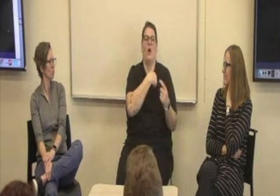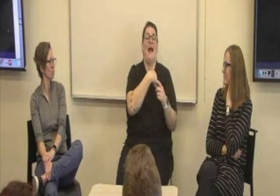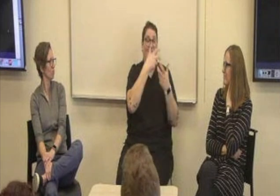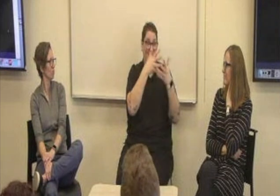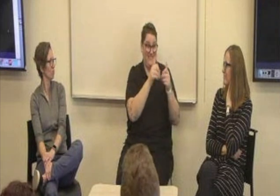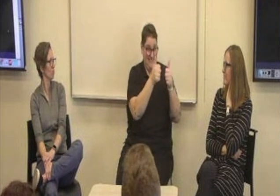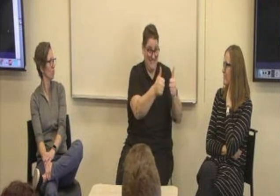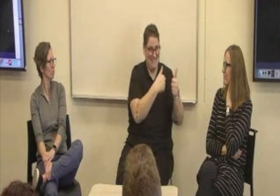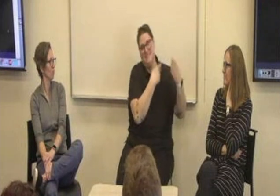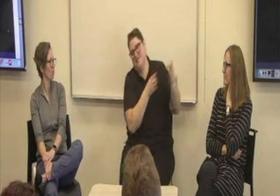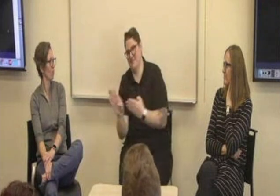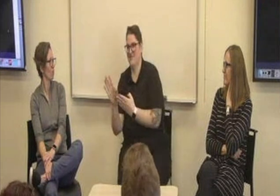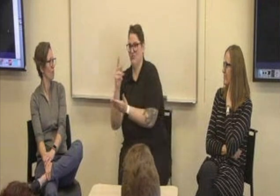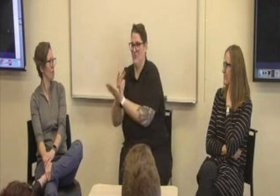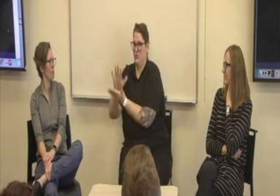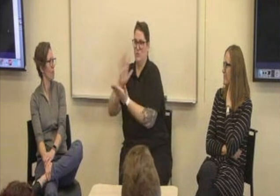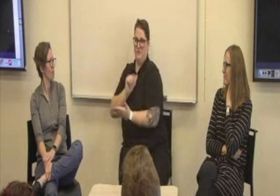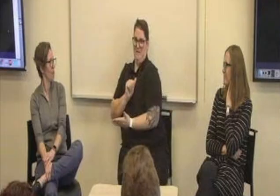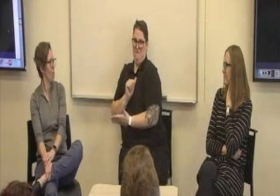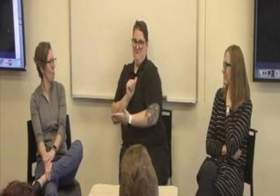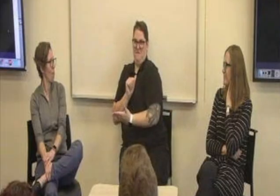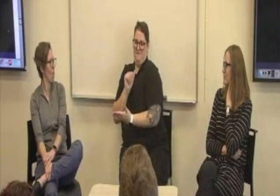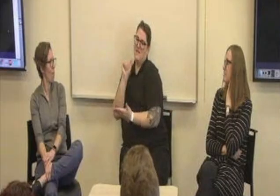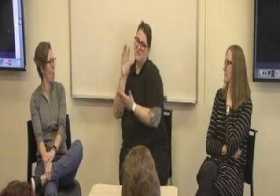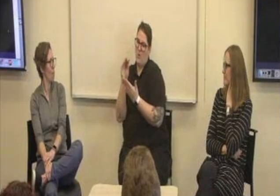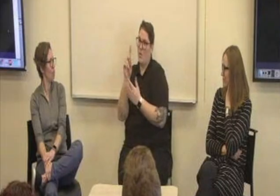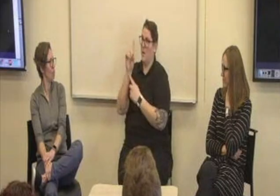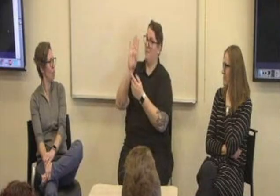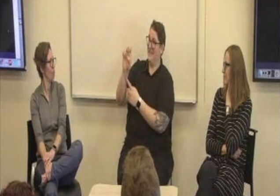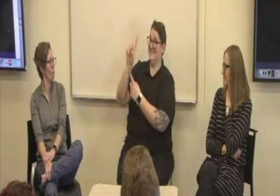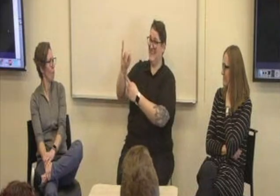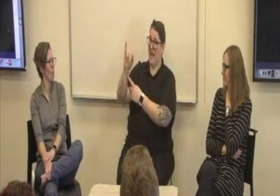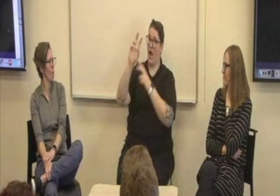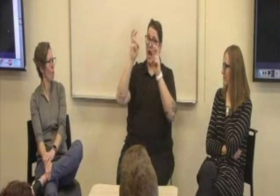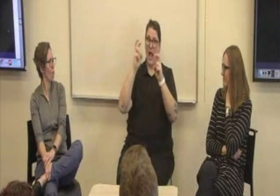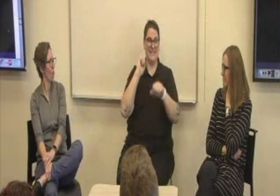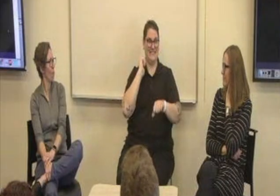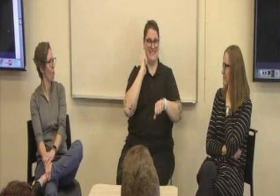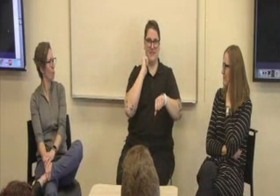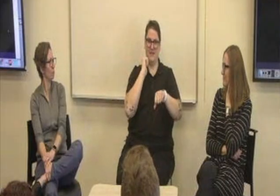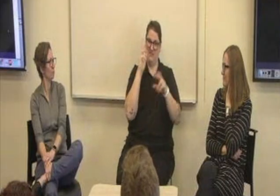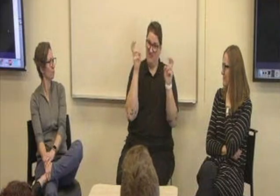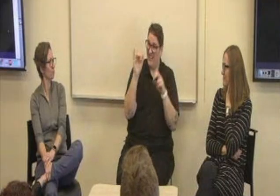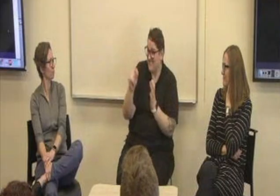So in 2024, when they graduated, I shifted gears into going back to school myself.